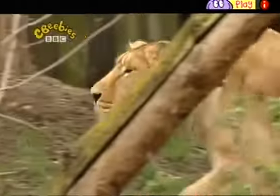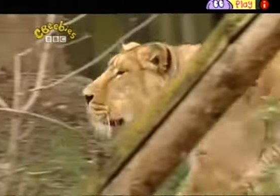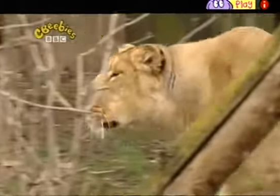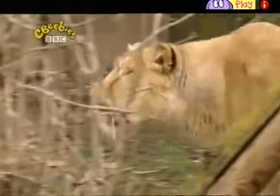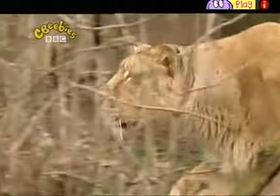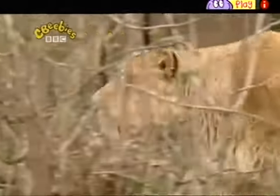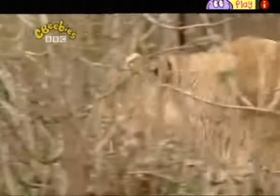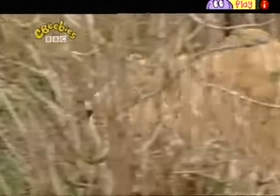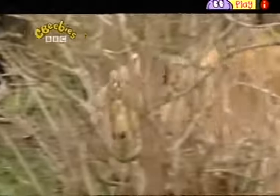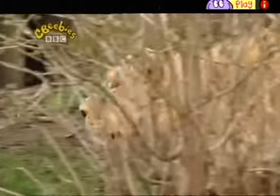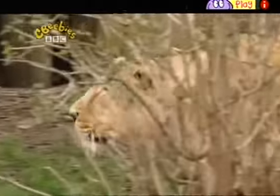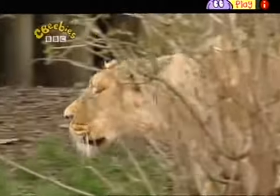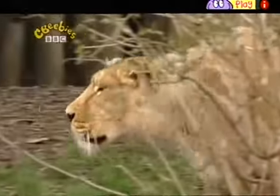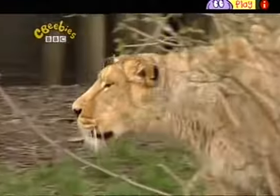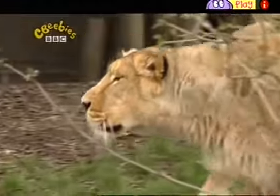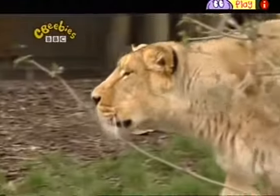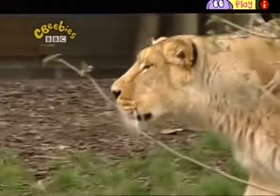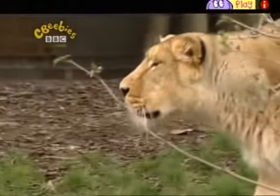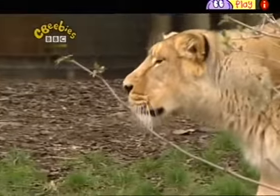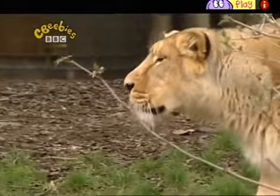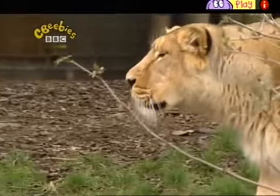Ah, this is a lion.